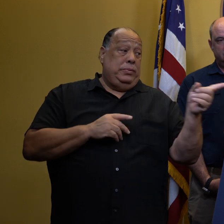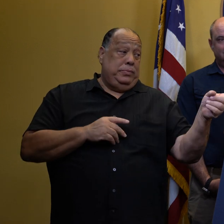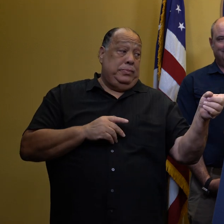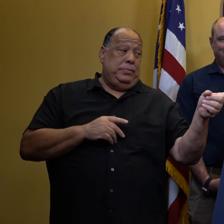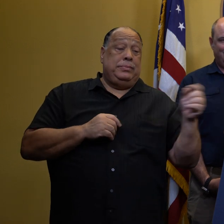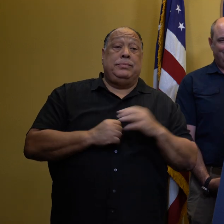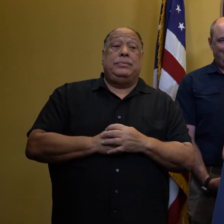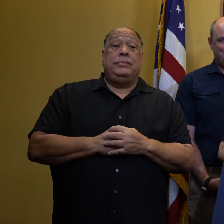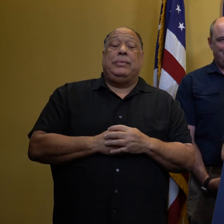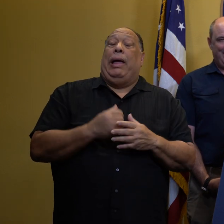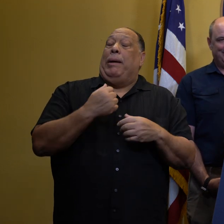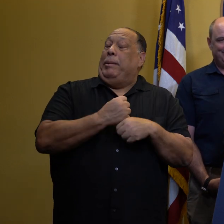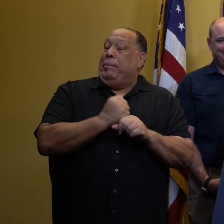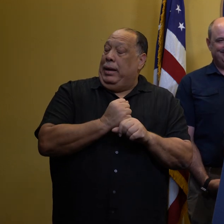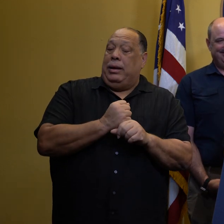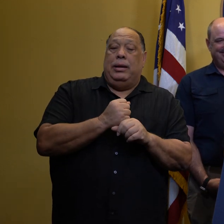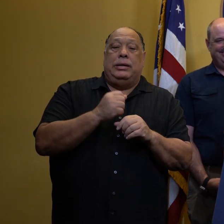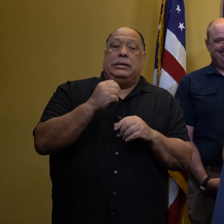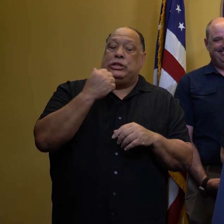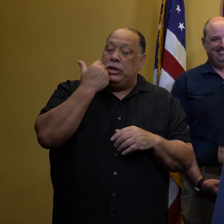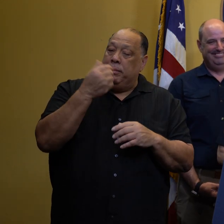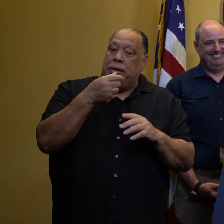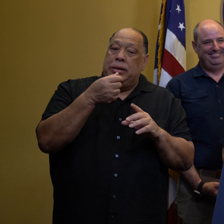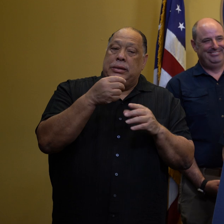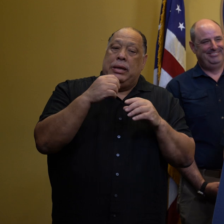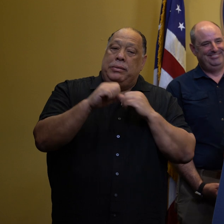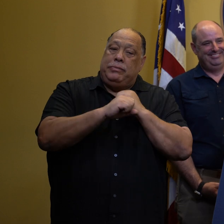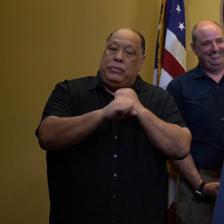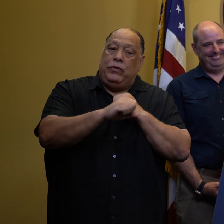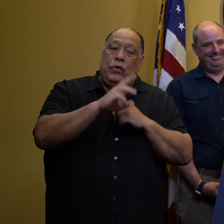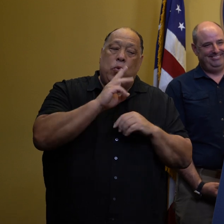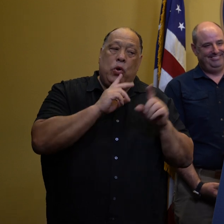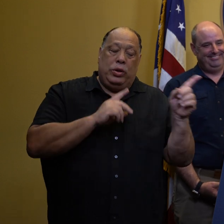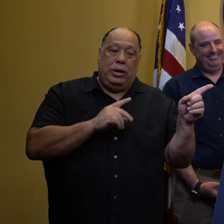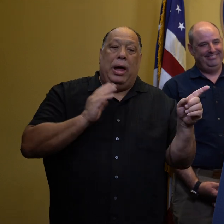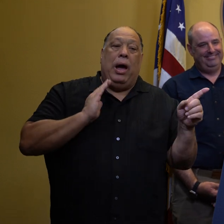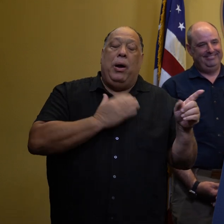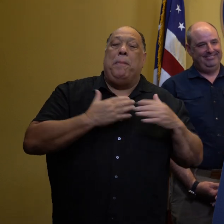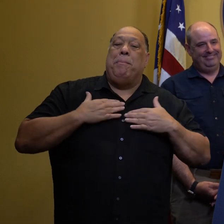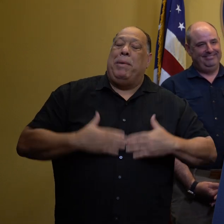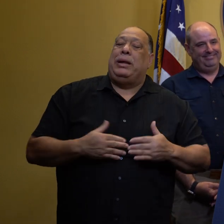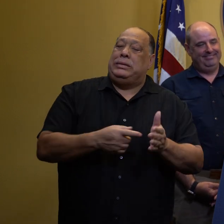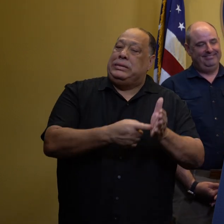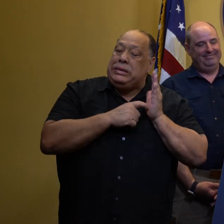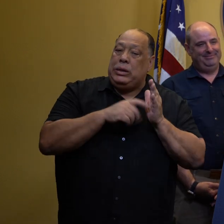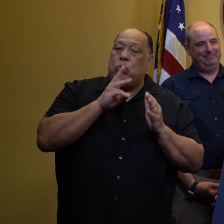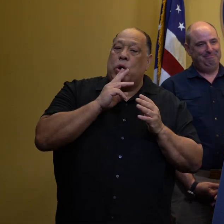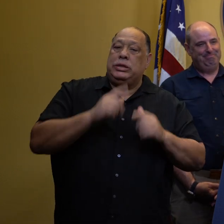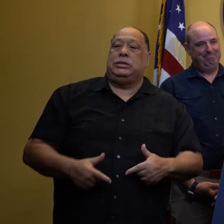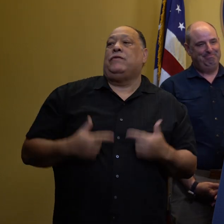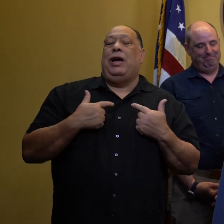make a shameless plug for water, right? Our bodies need water to survive. Even if you're